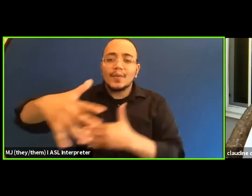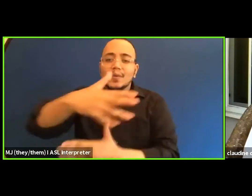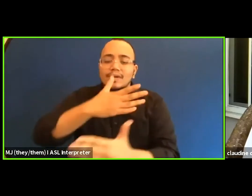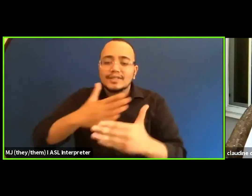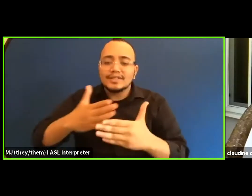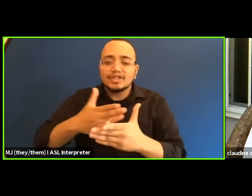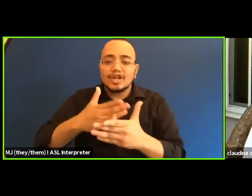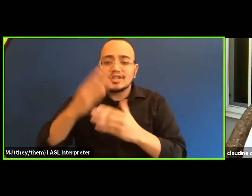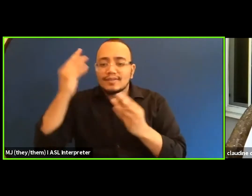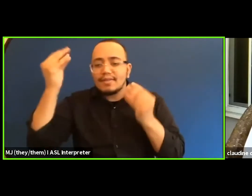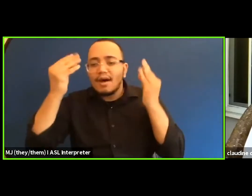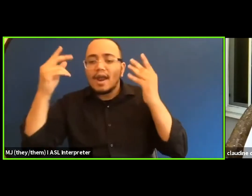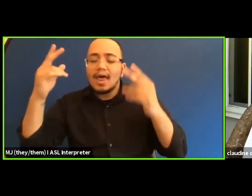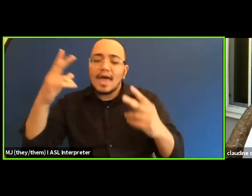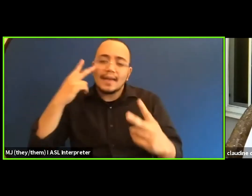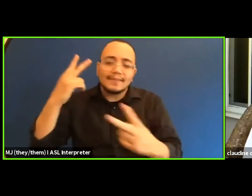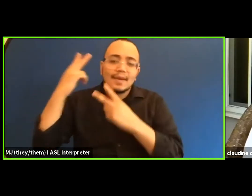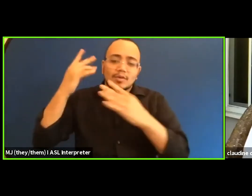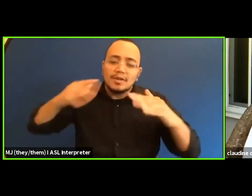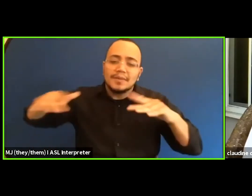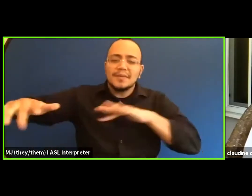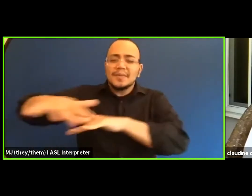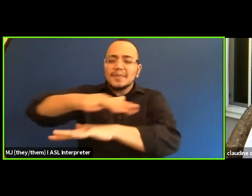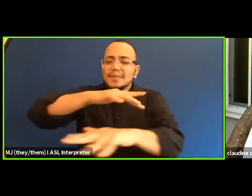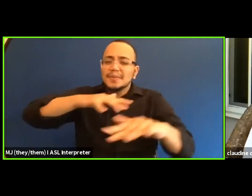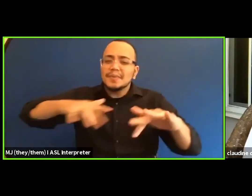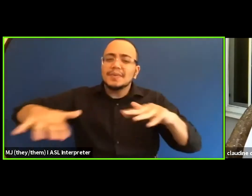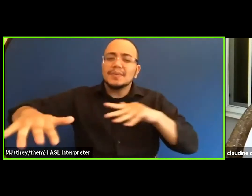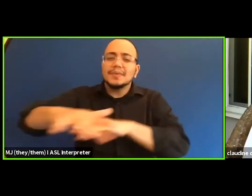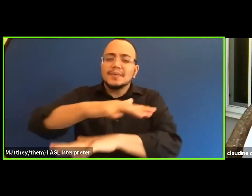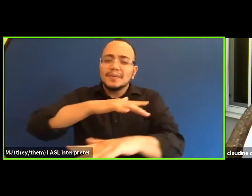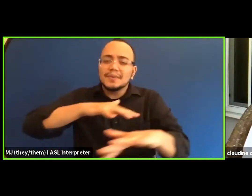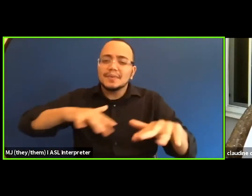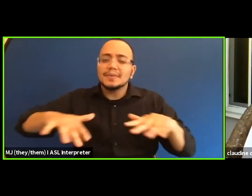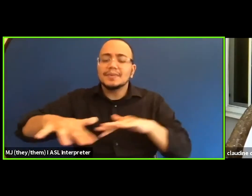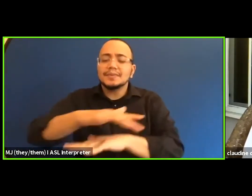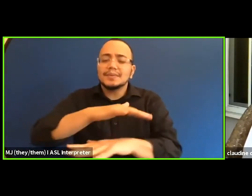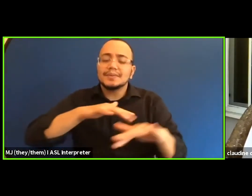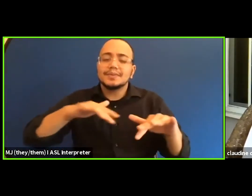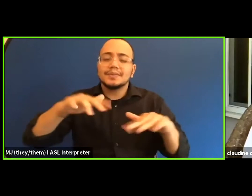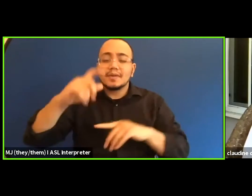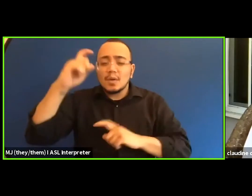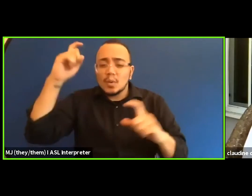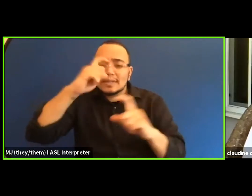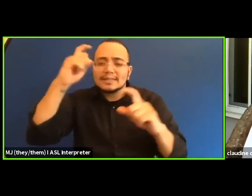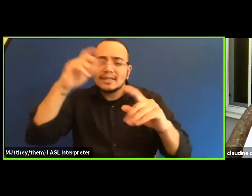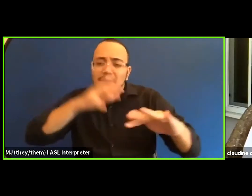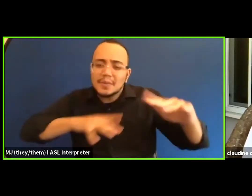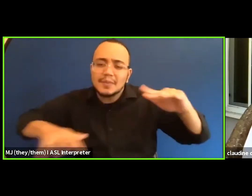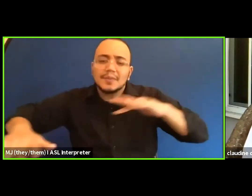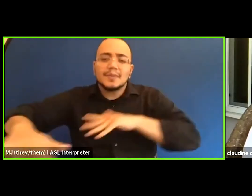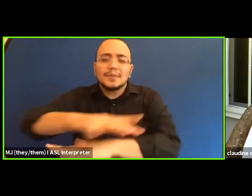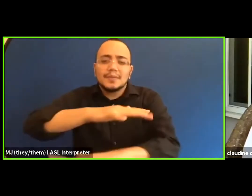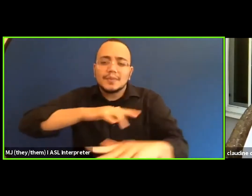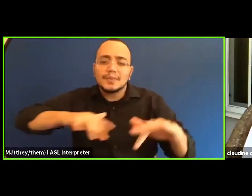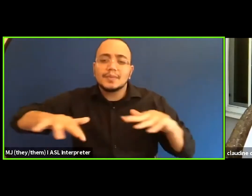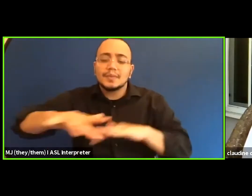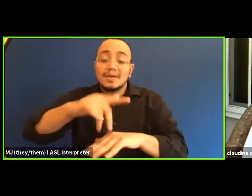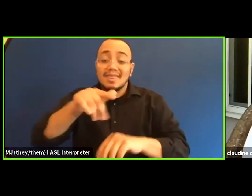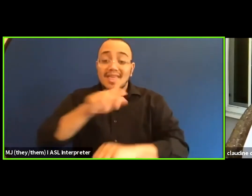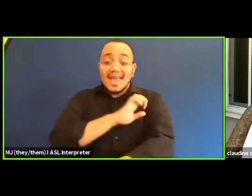intelligence, bestowing, and reception of wisdom and insight. This energy brings about my personal